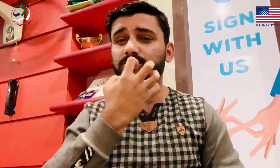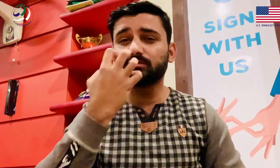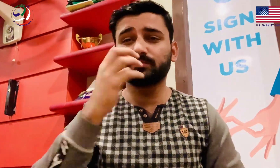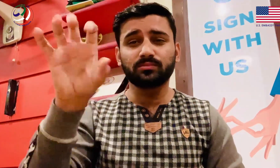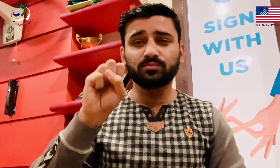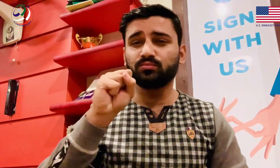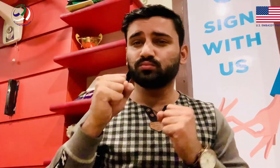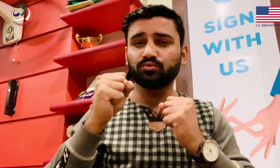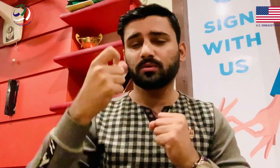couldn't.